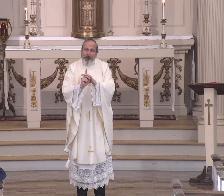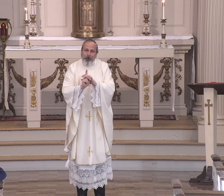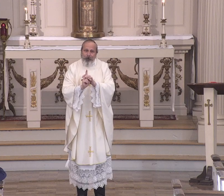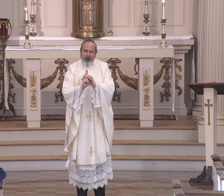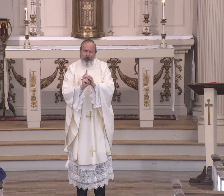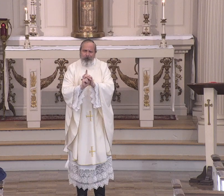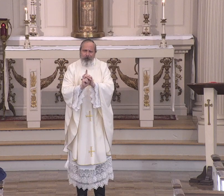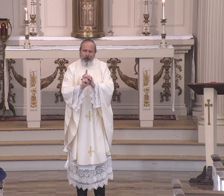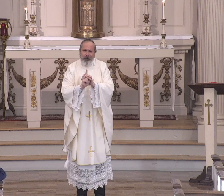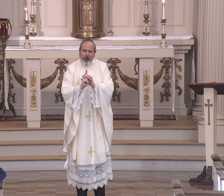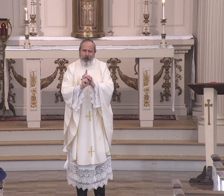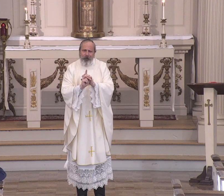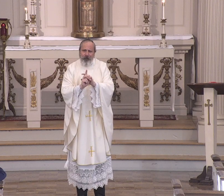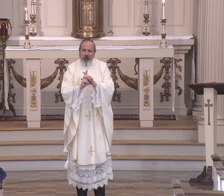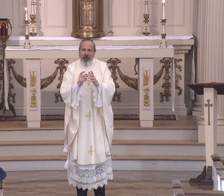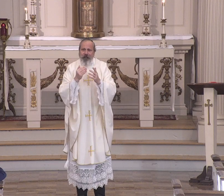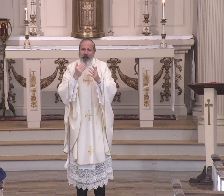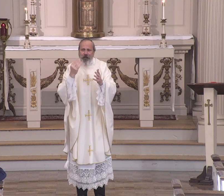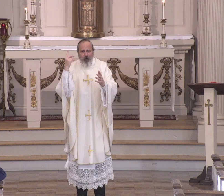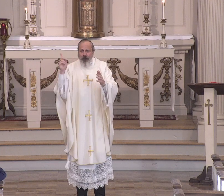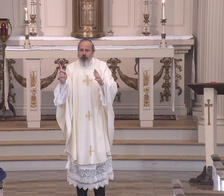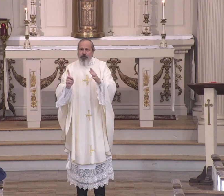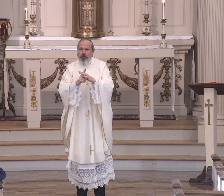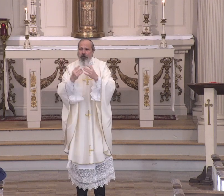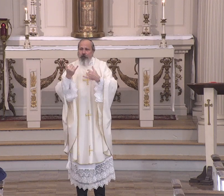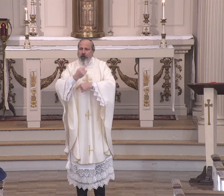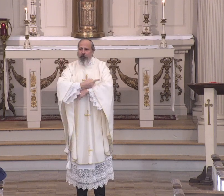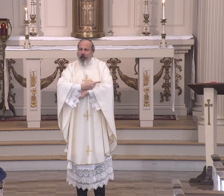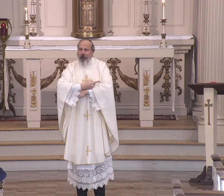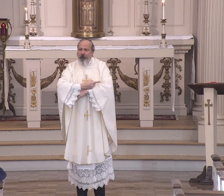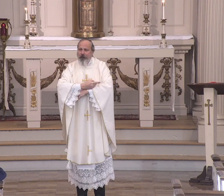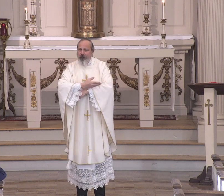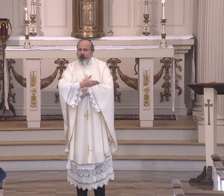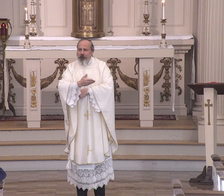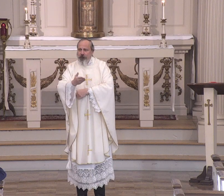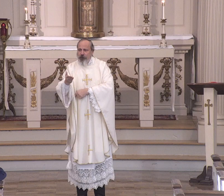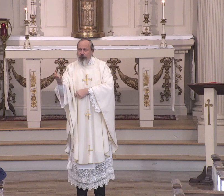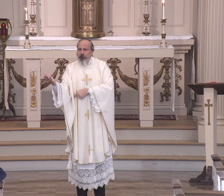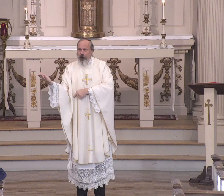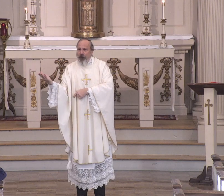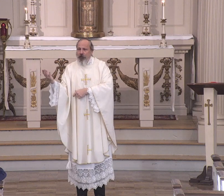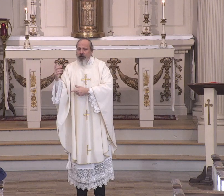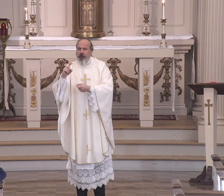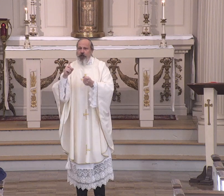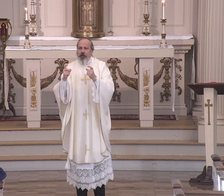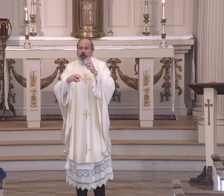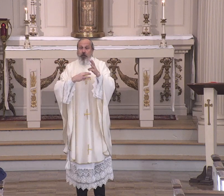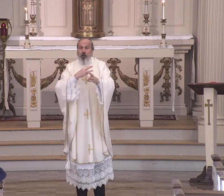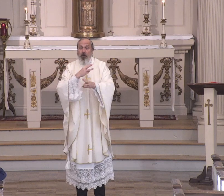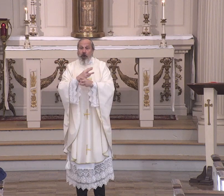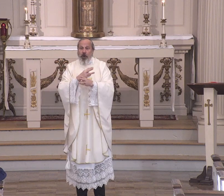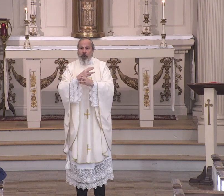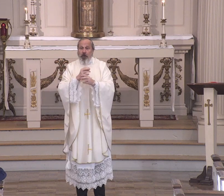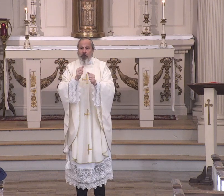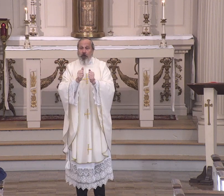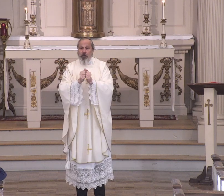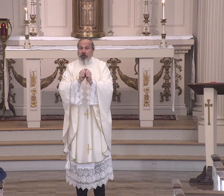You are doing more good than you can imagine just by showing up. So thank you for your presence. Thank you for being here